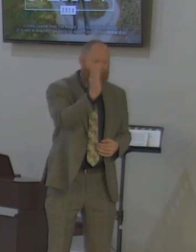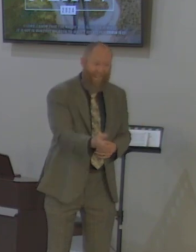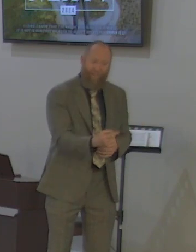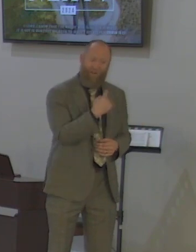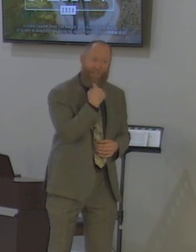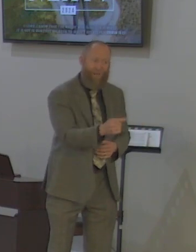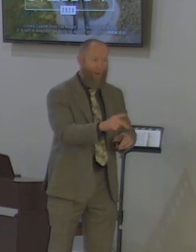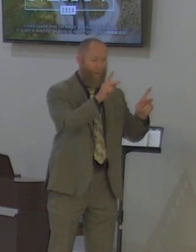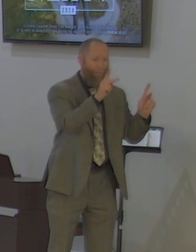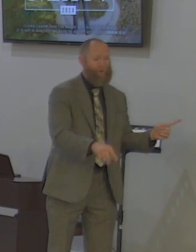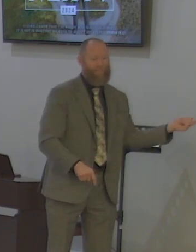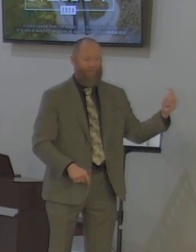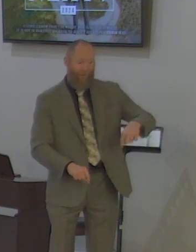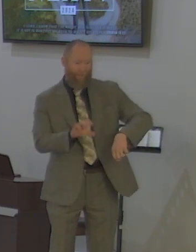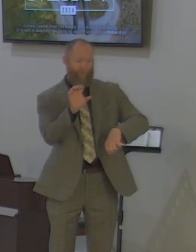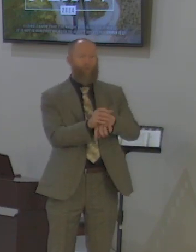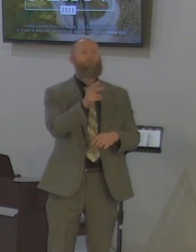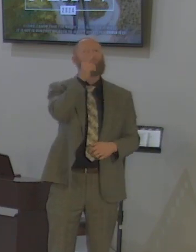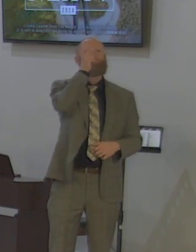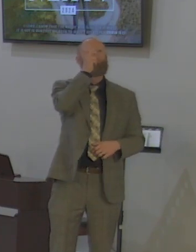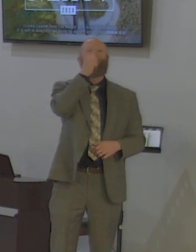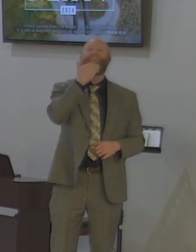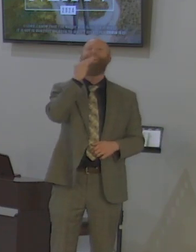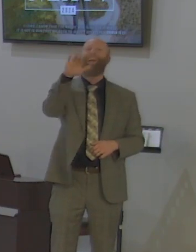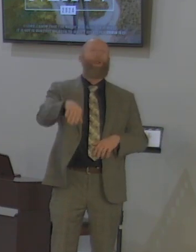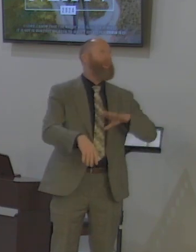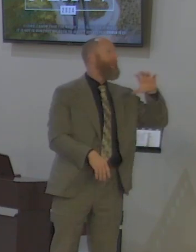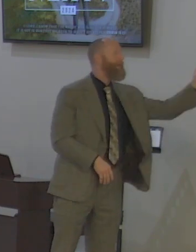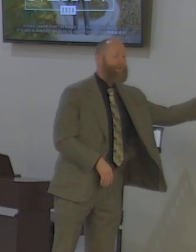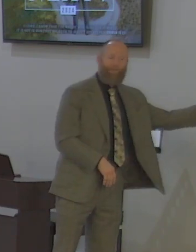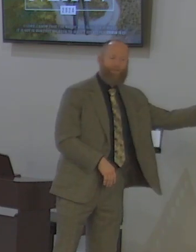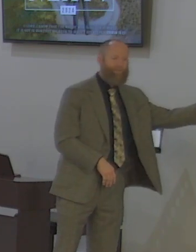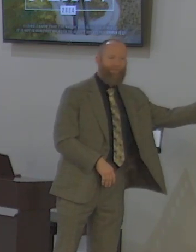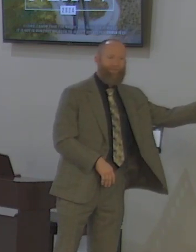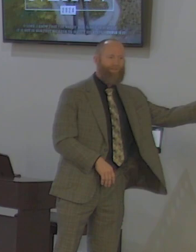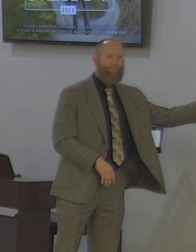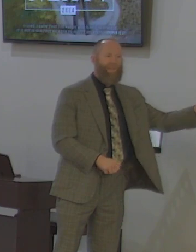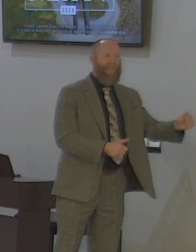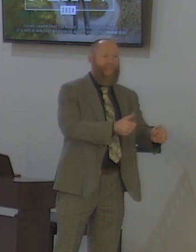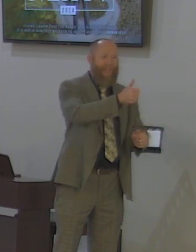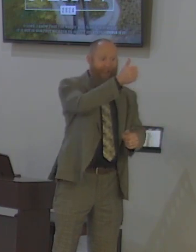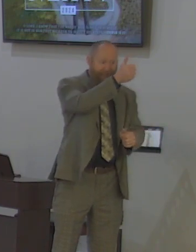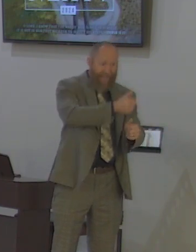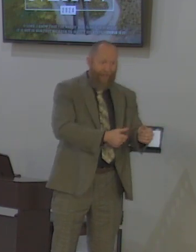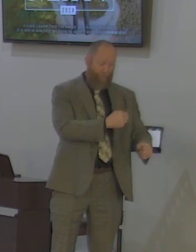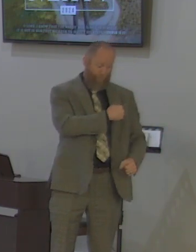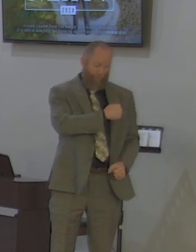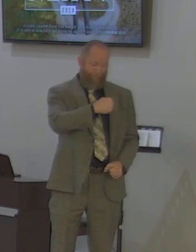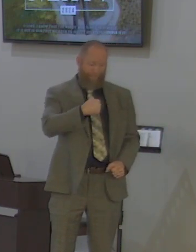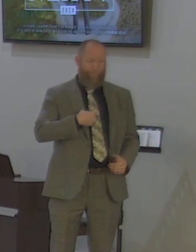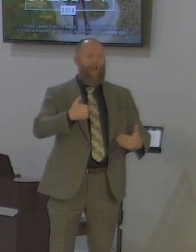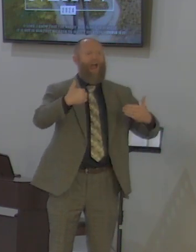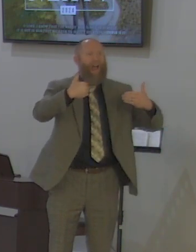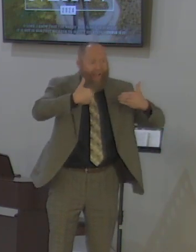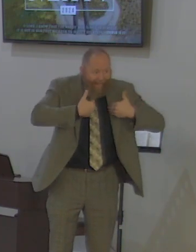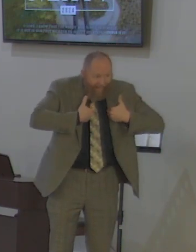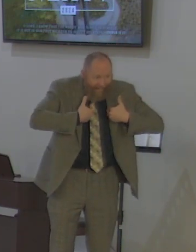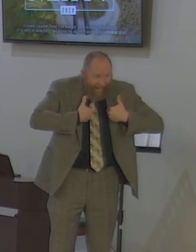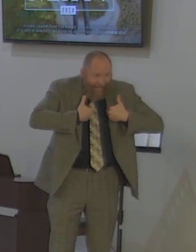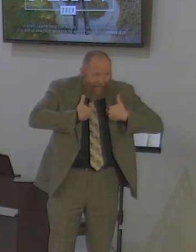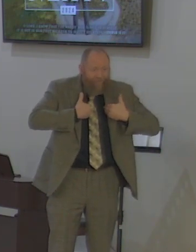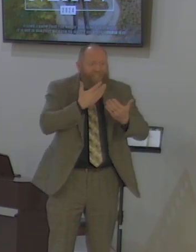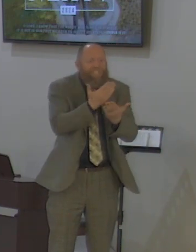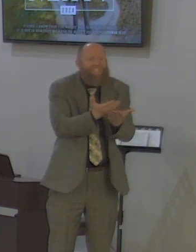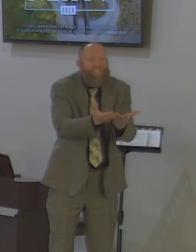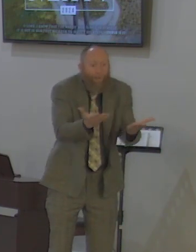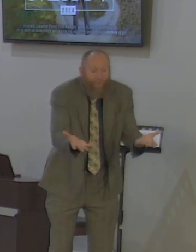Every part of the body has a function. Yours does too. And every part of the body of Christ in this place has a